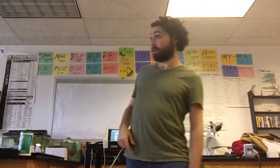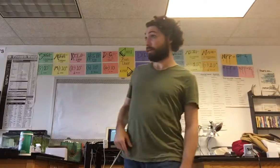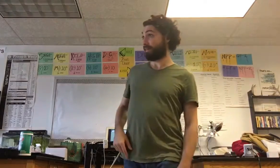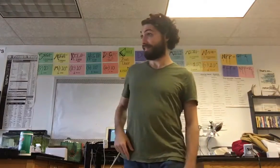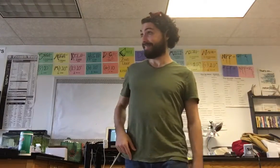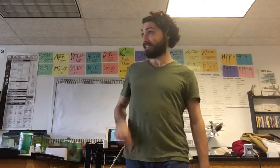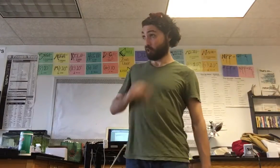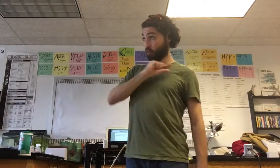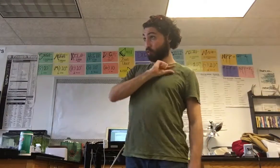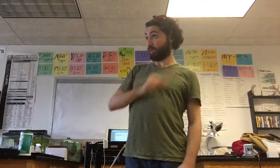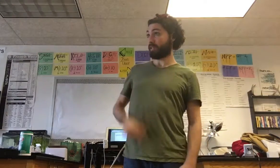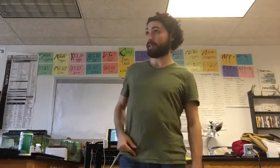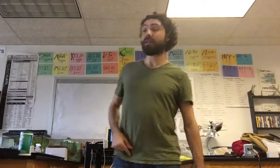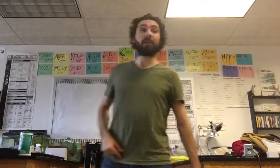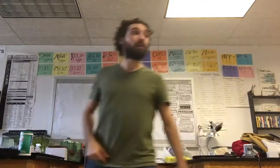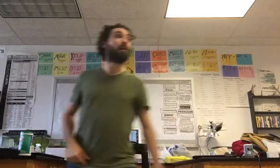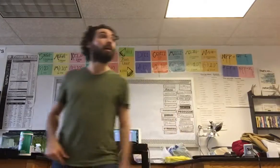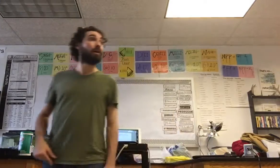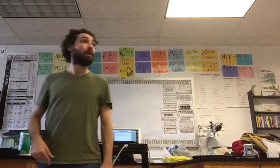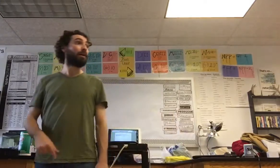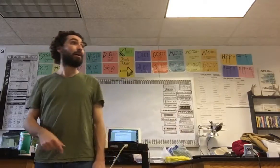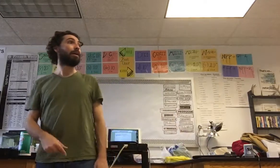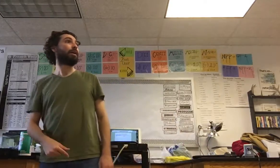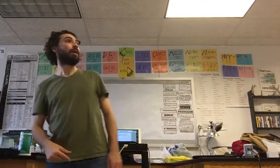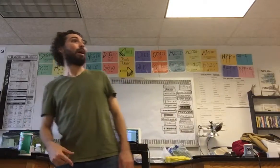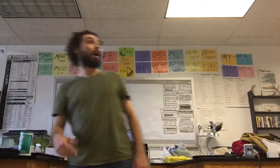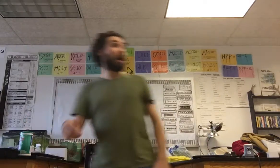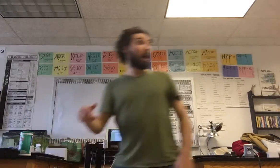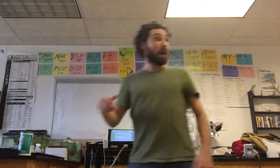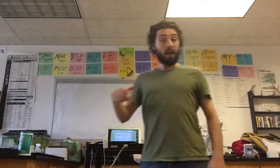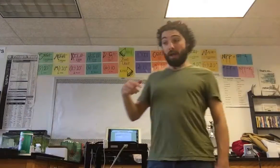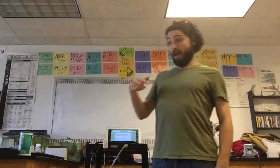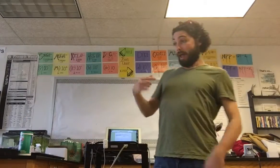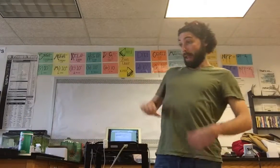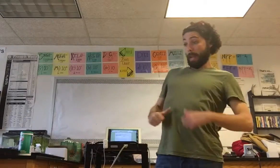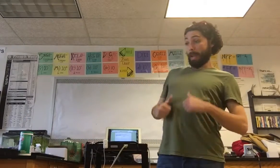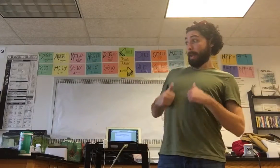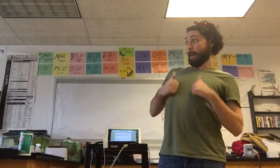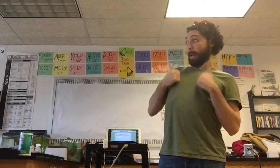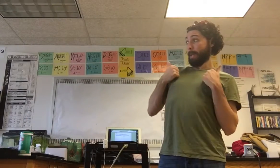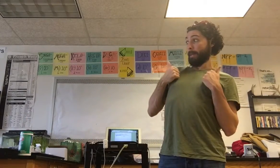Almost there. Yeah, you said we're on the computer. Queef? Shh. Oh, yeah. I have no space.